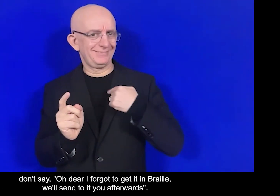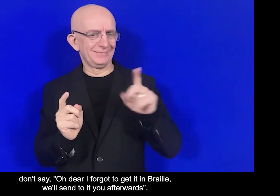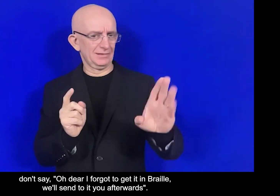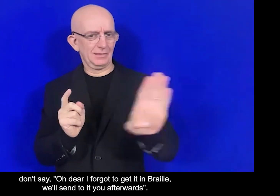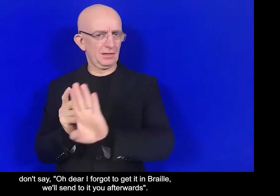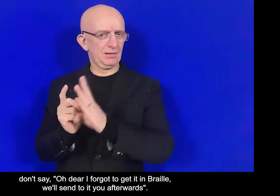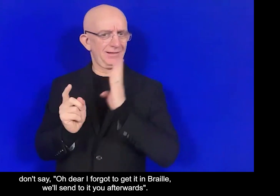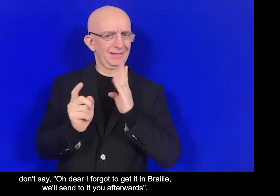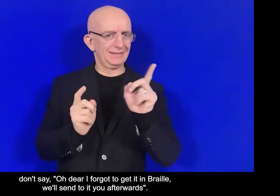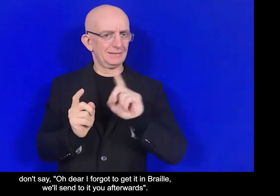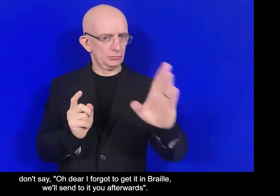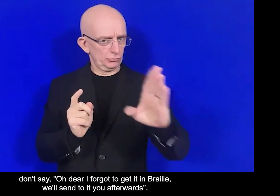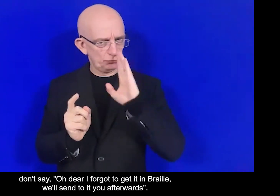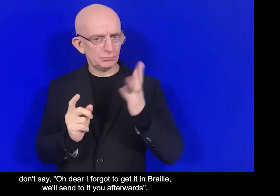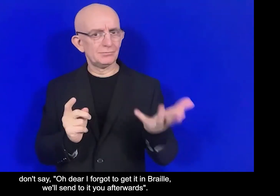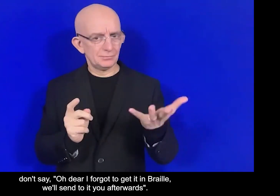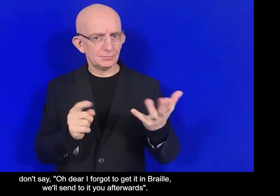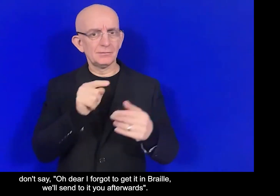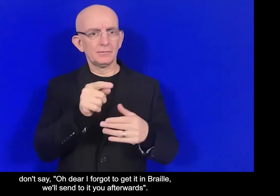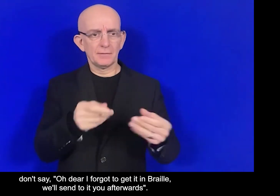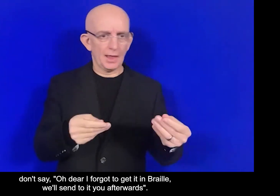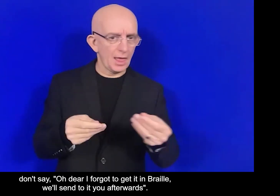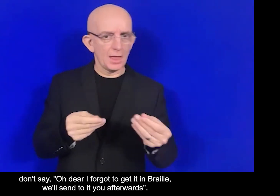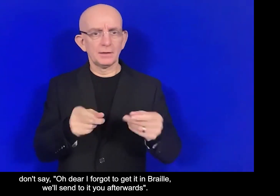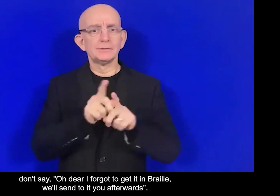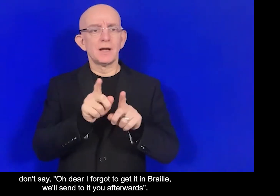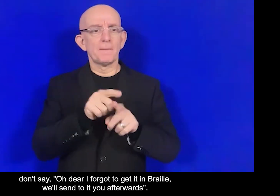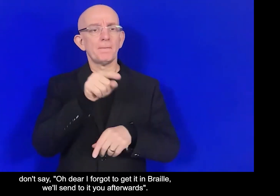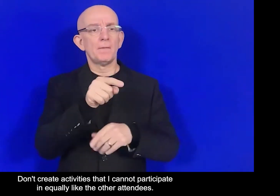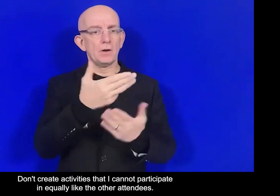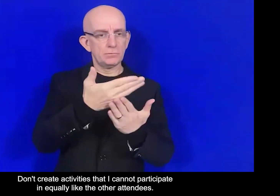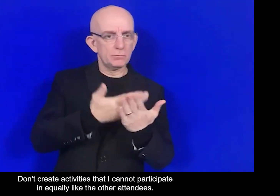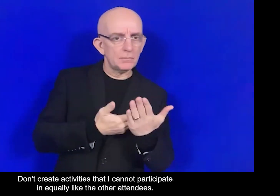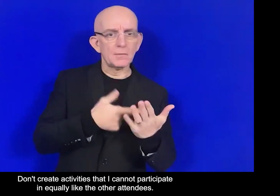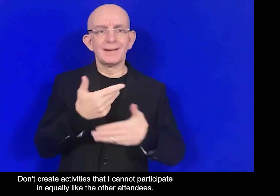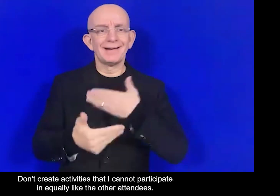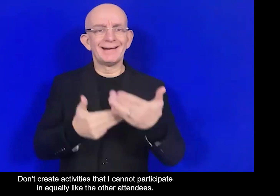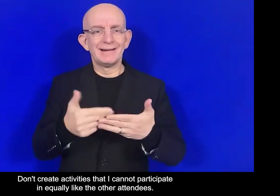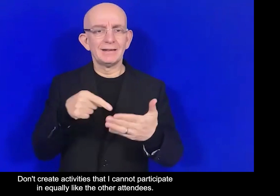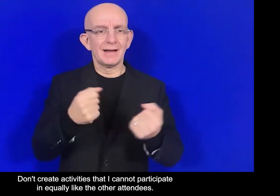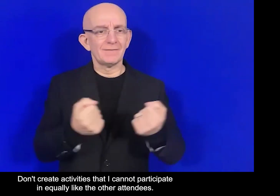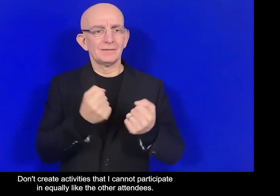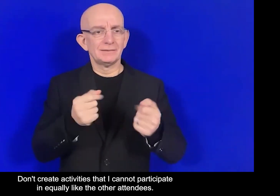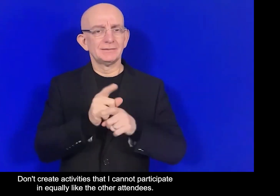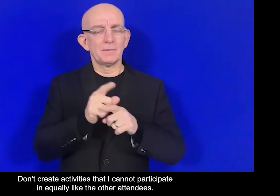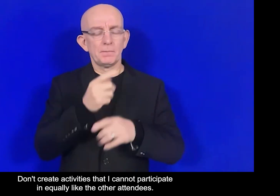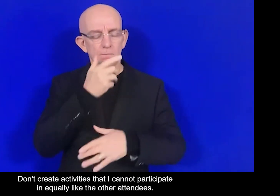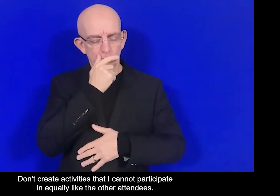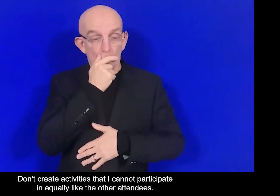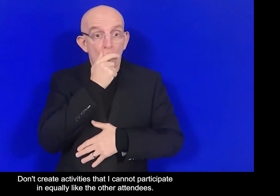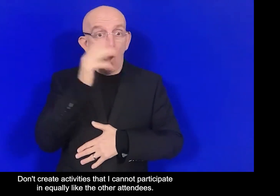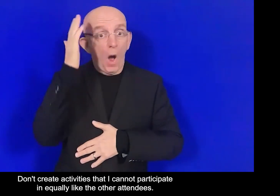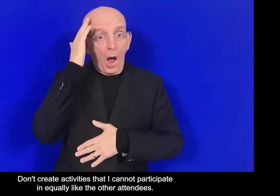oh dear, I forgot to get it in Braille. We'll send it to you afterwards. Don't create activities that I